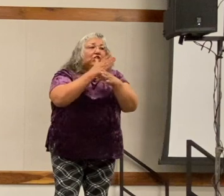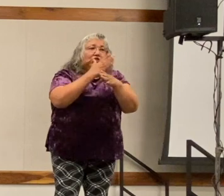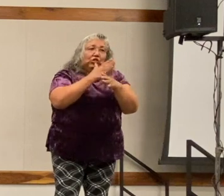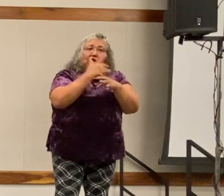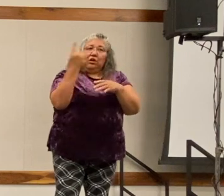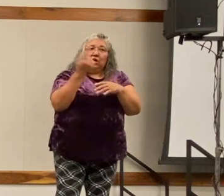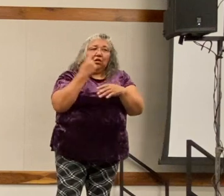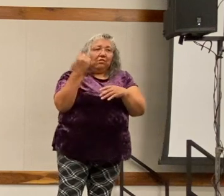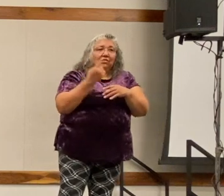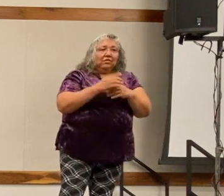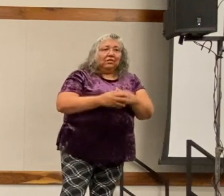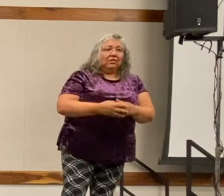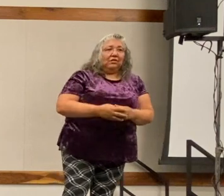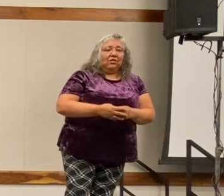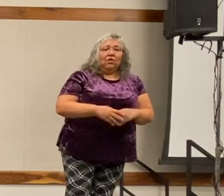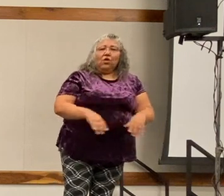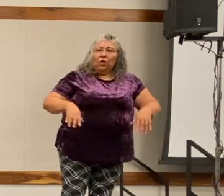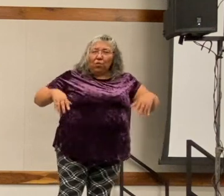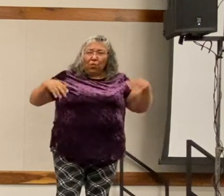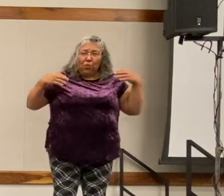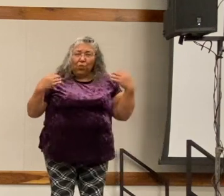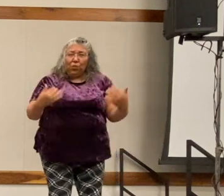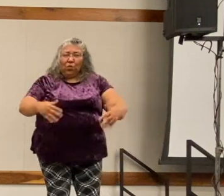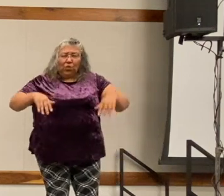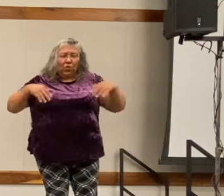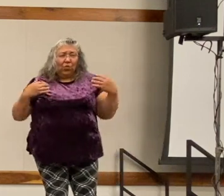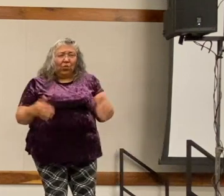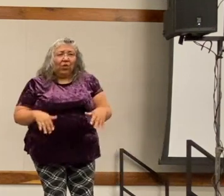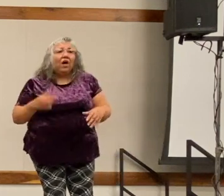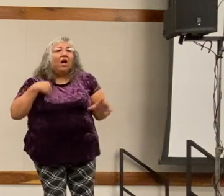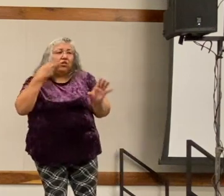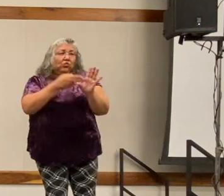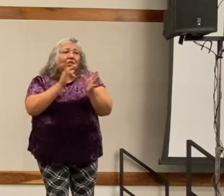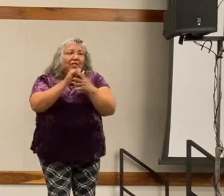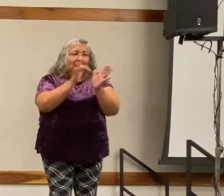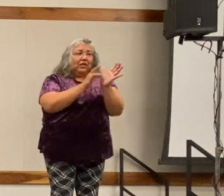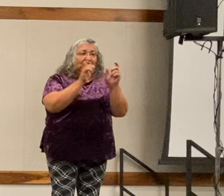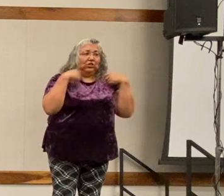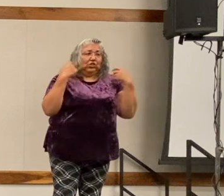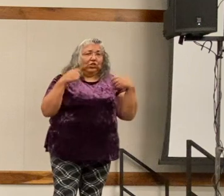constantly. Woo! Hallelujah. I'll join that gym.